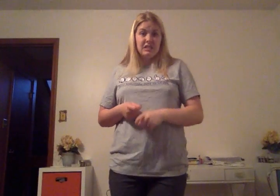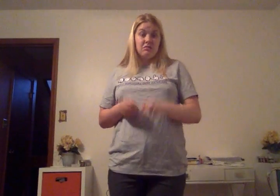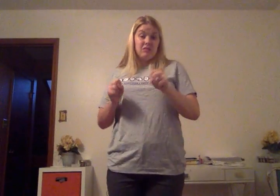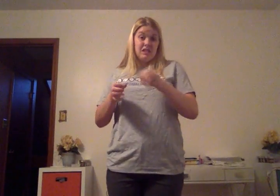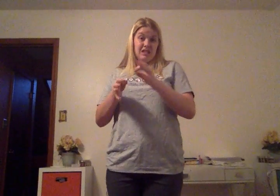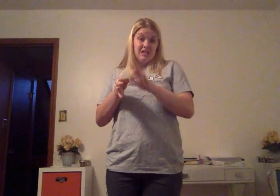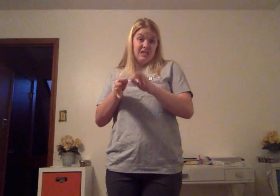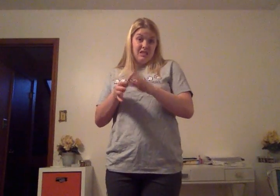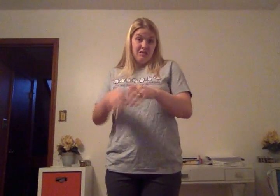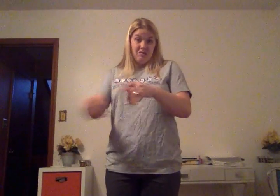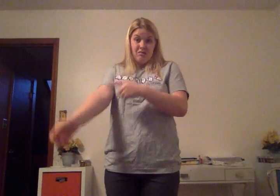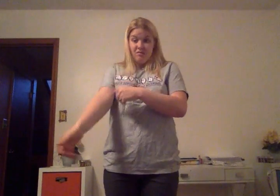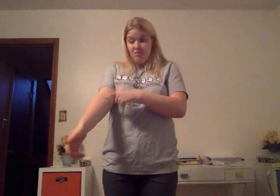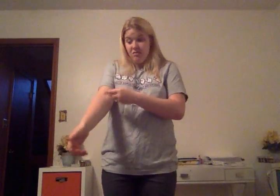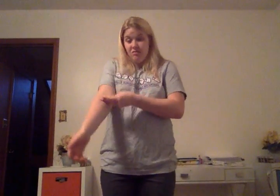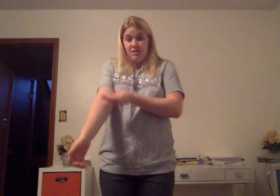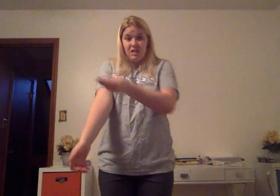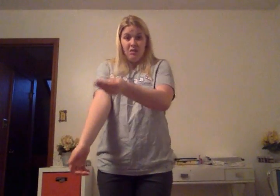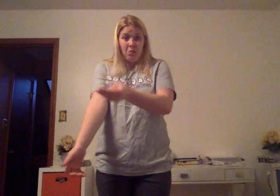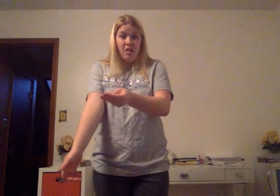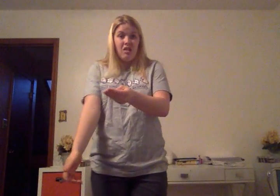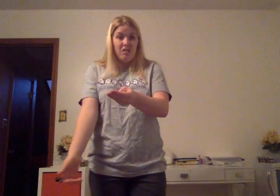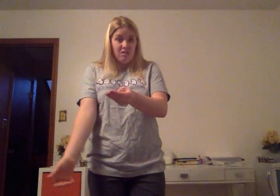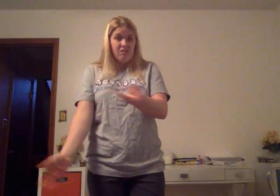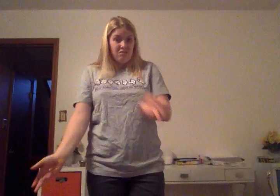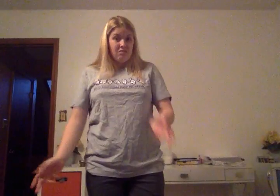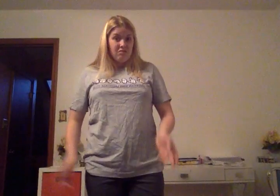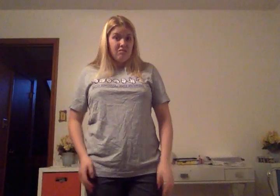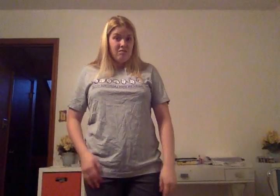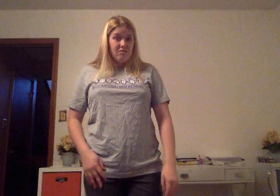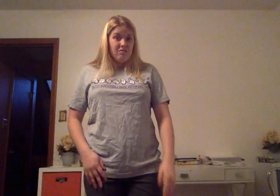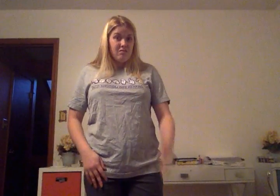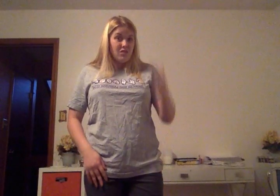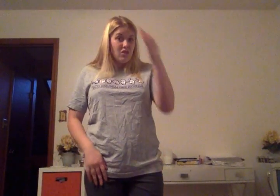even just donating blood, or maybe just being aware, talking